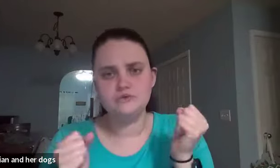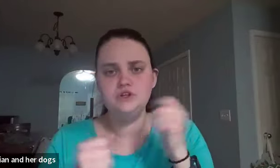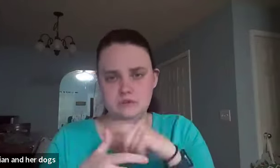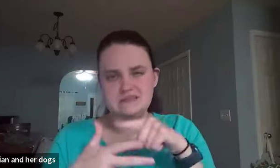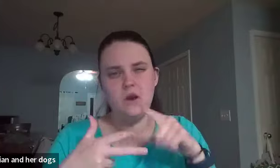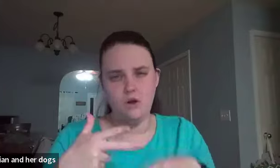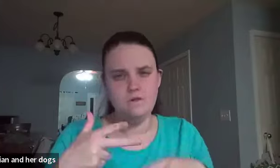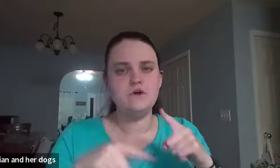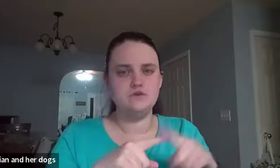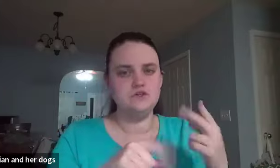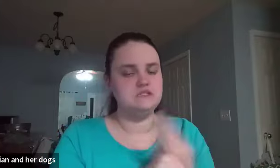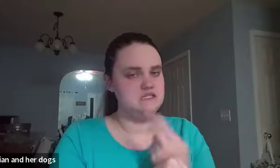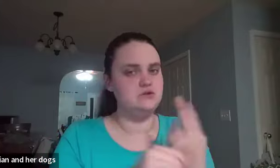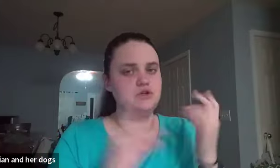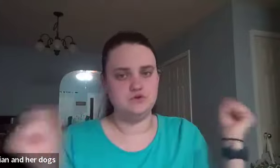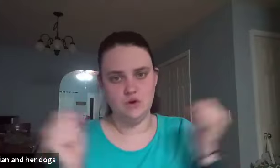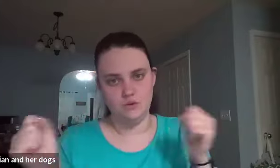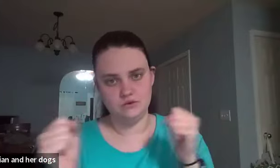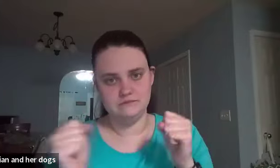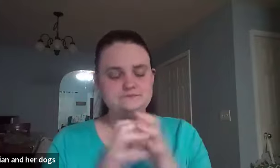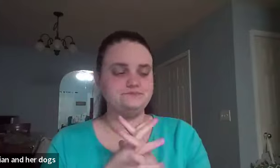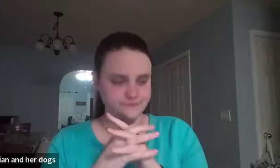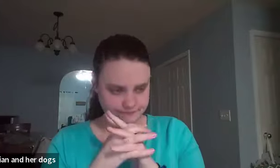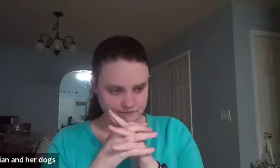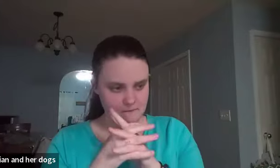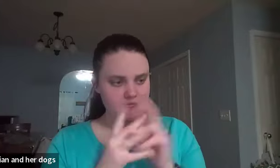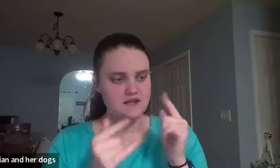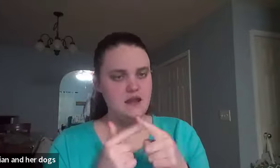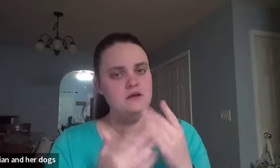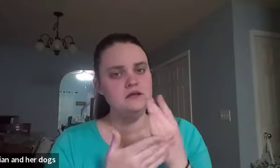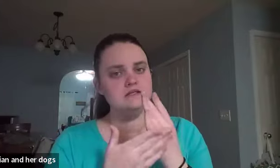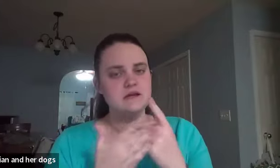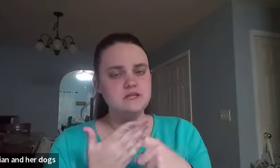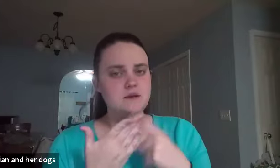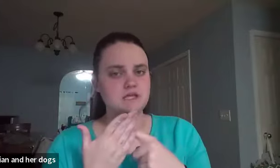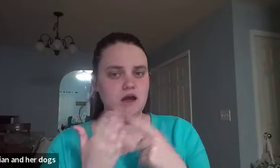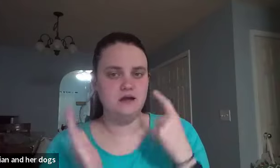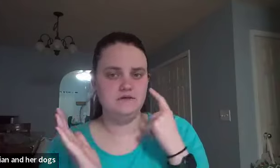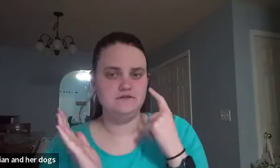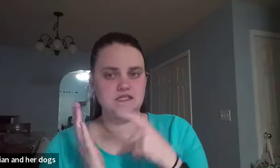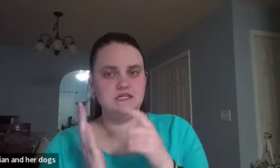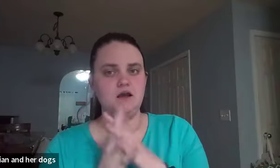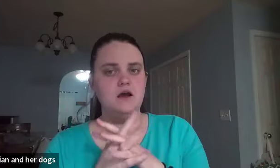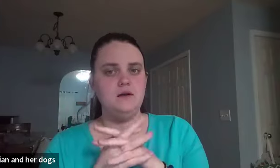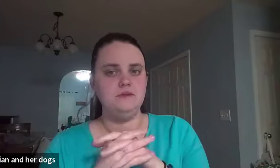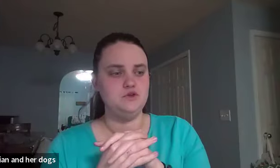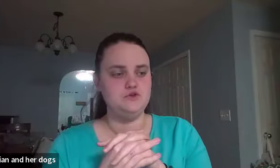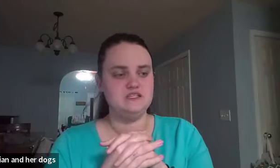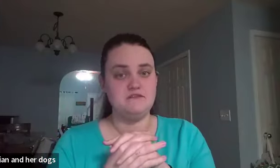cold. You can say all of those. You can still use cold. Now, sometimes I've seen people use the